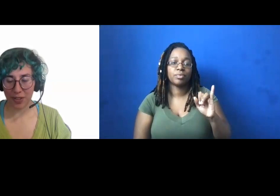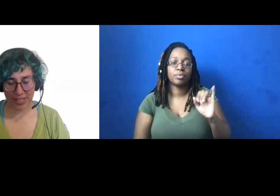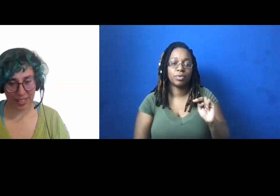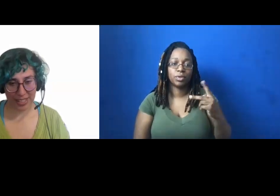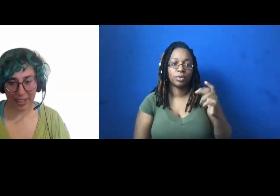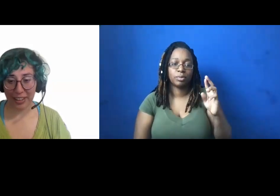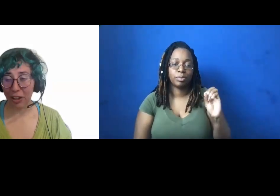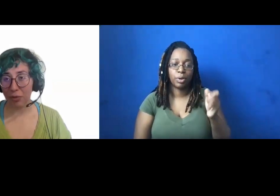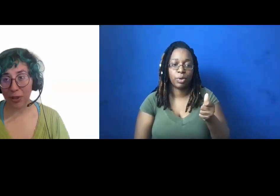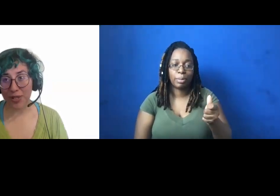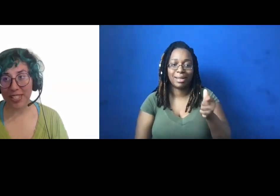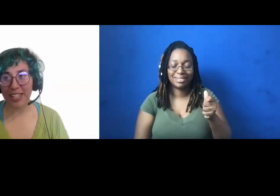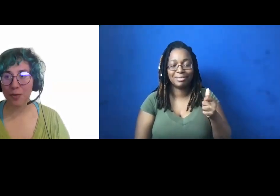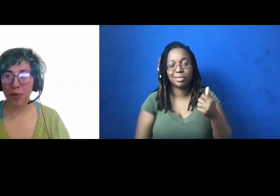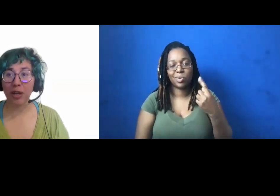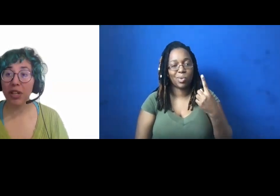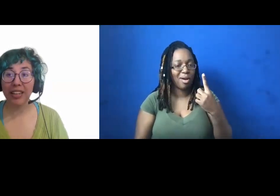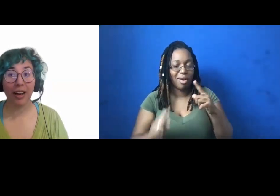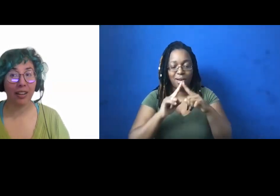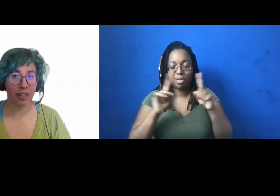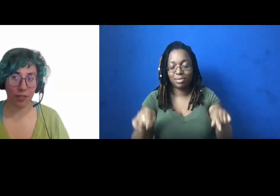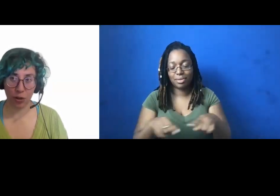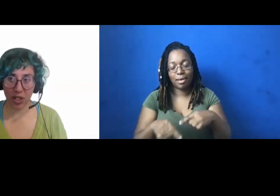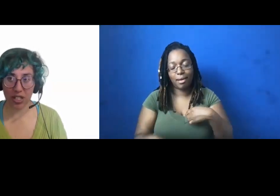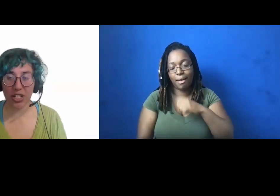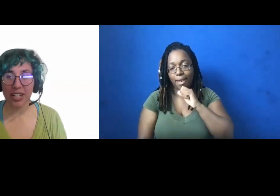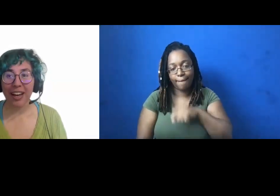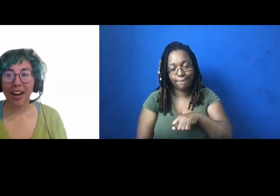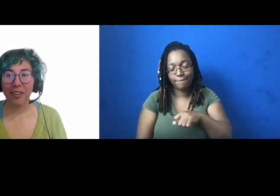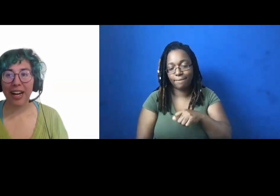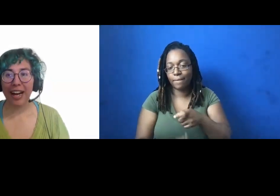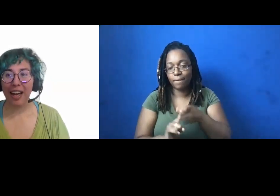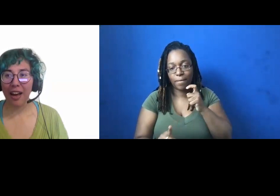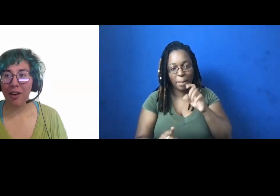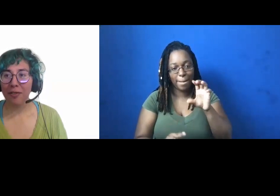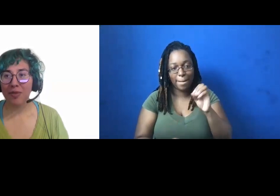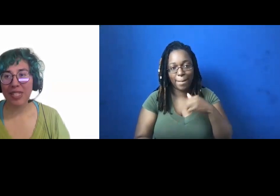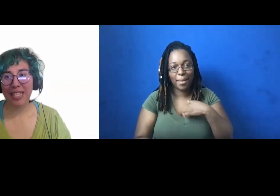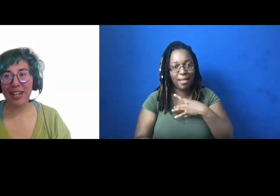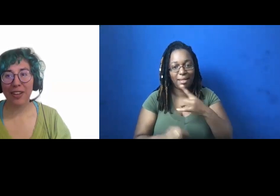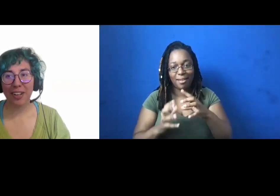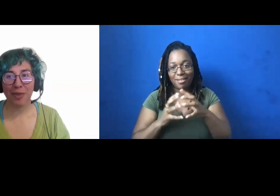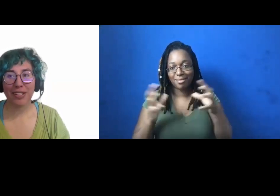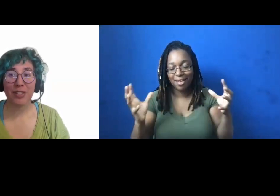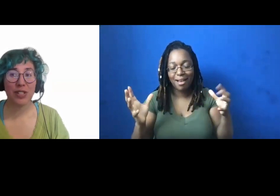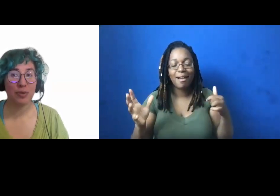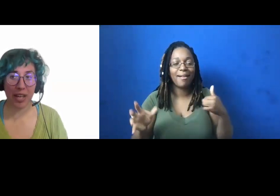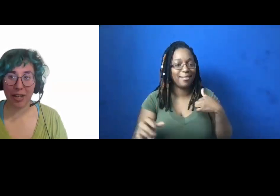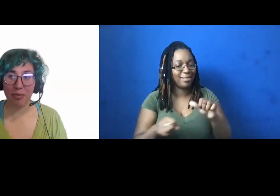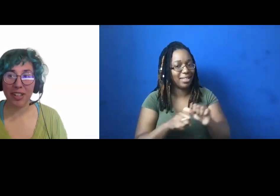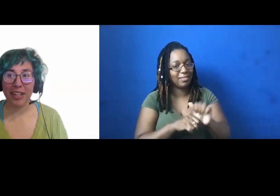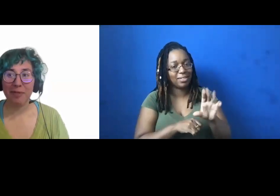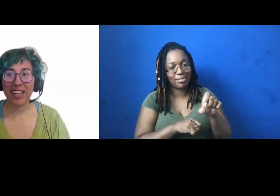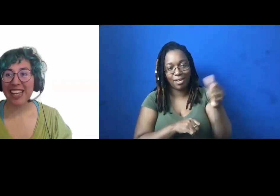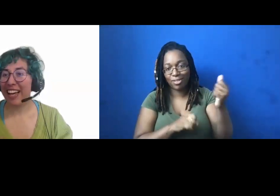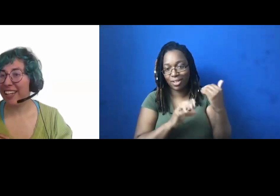has one of the designs that I like the most. It's from a company I like very much. However, I have sent all their emails to